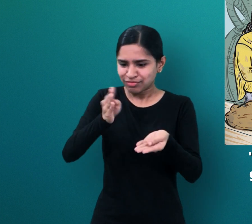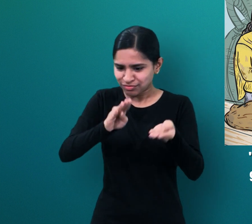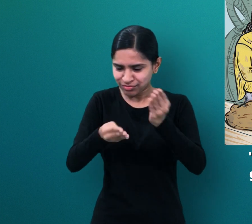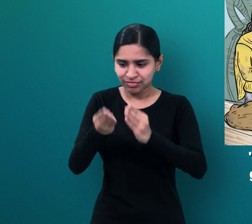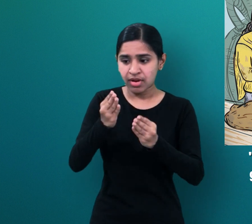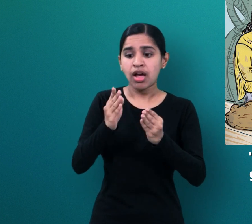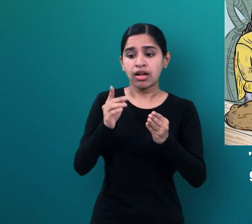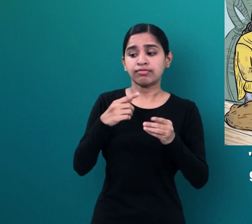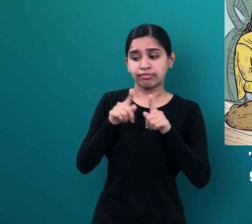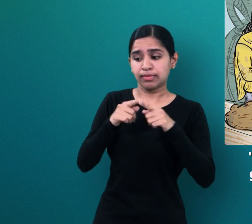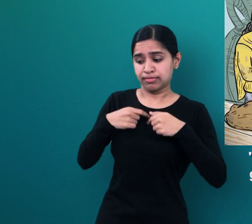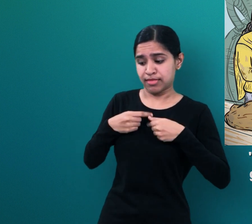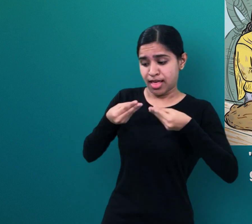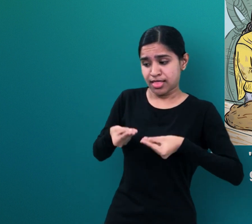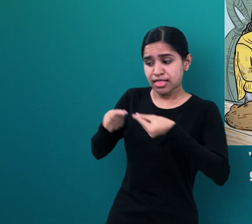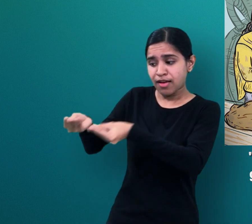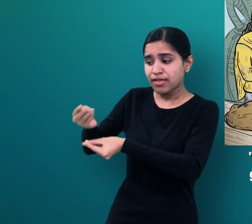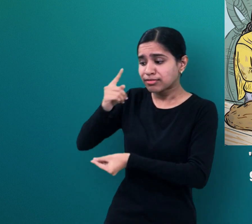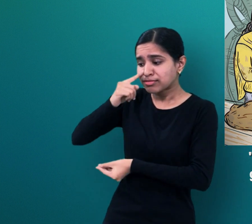and it shall pass on to you."